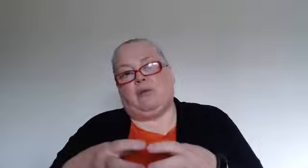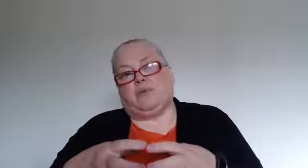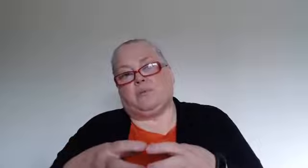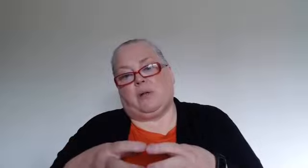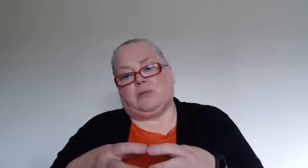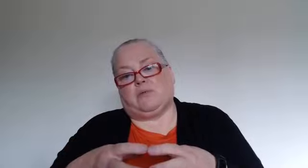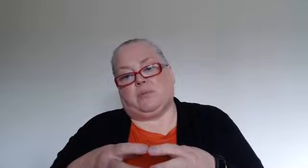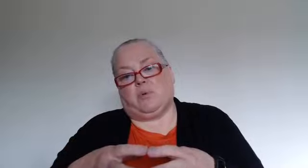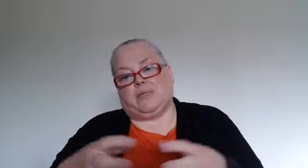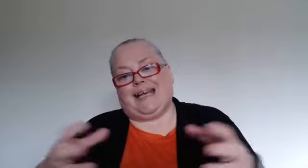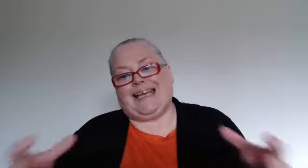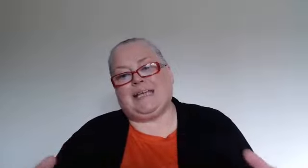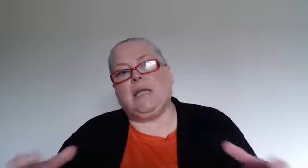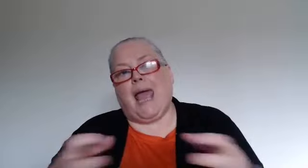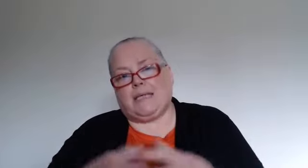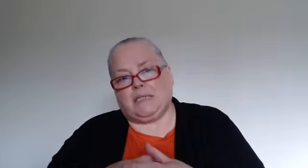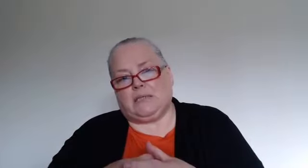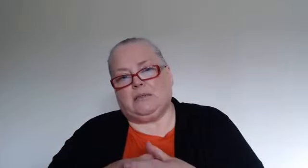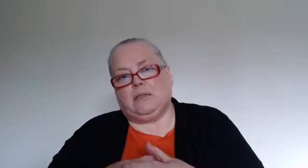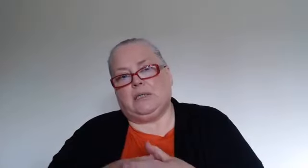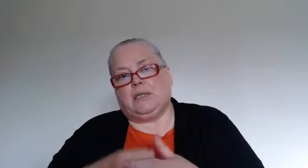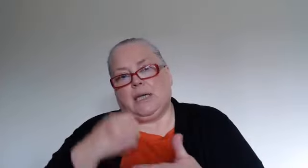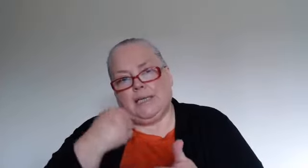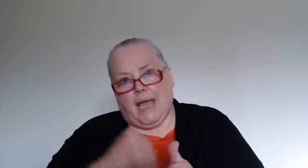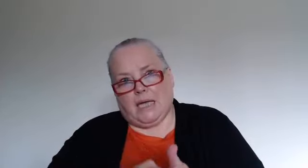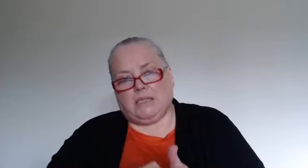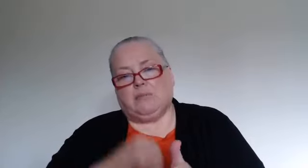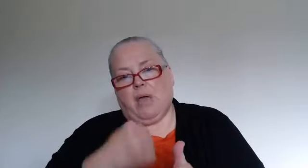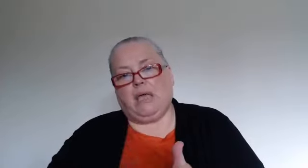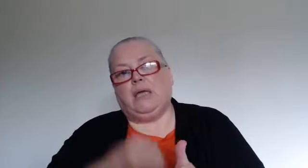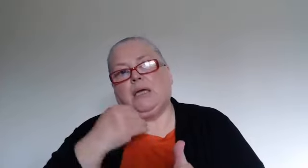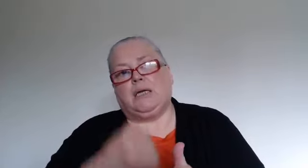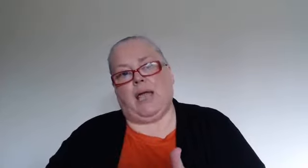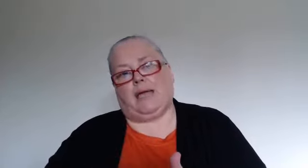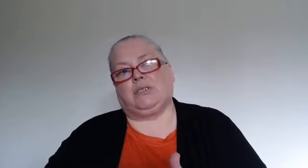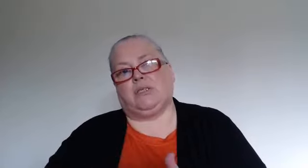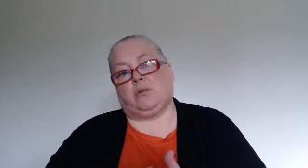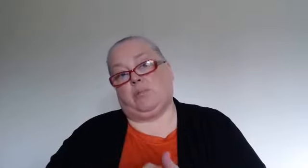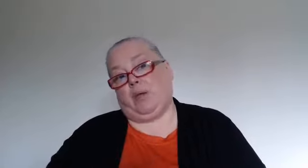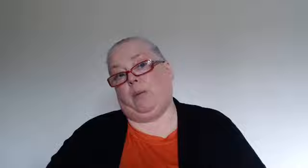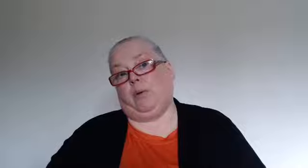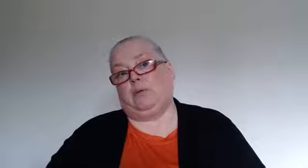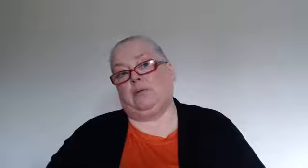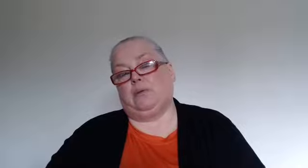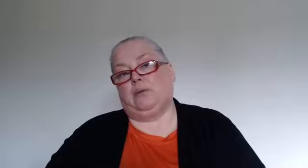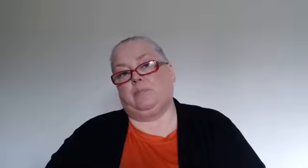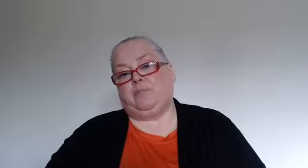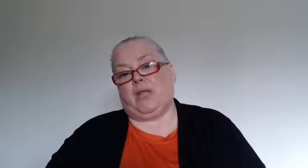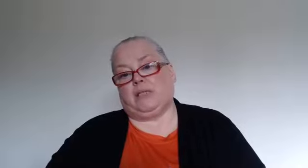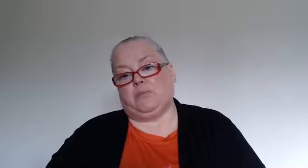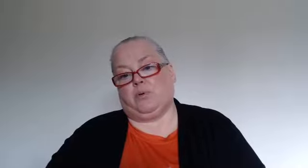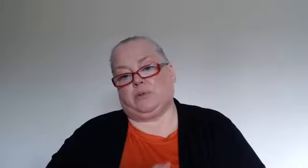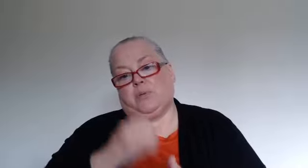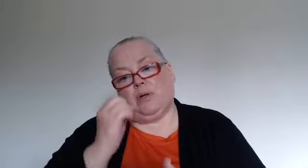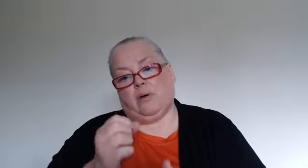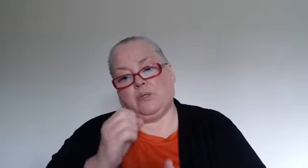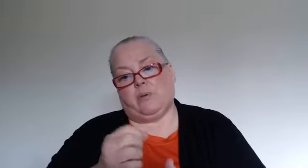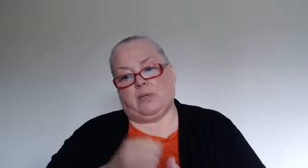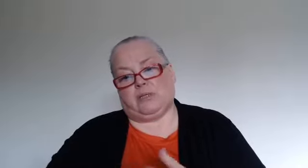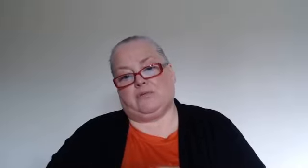those positive supports and connecting, making connections with people is important, but always positive.